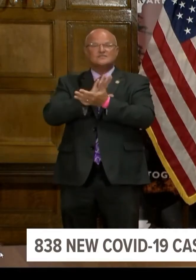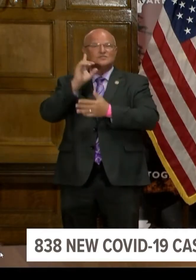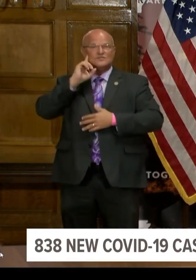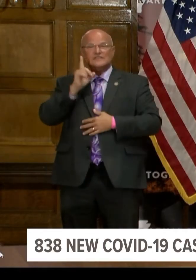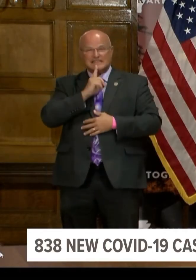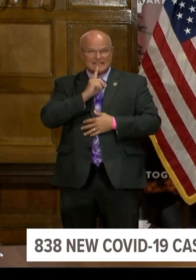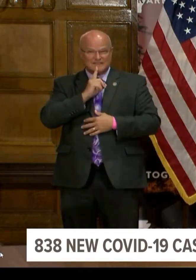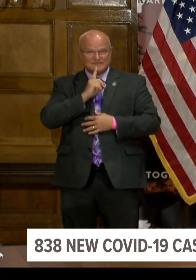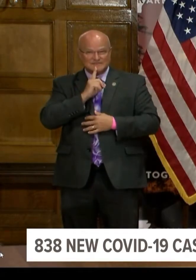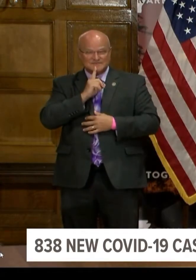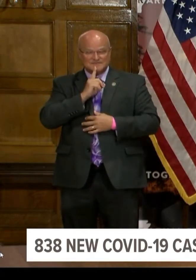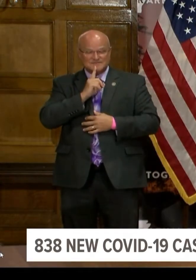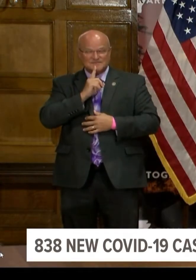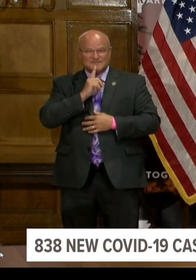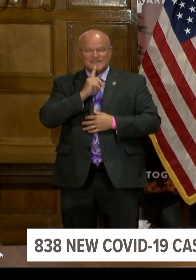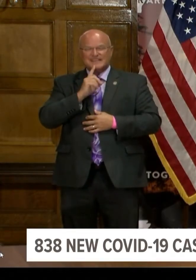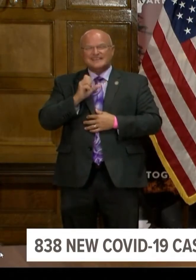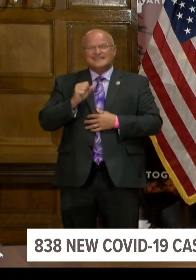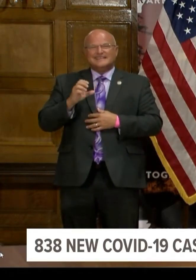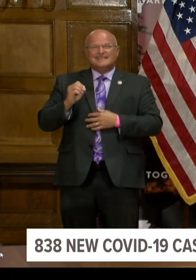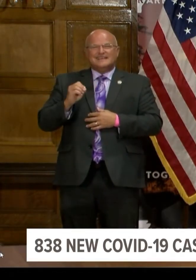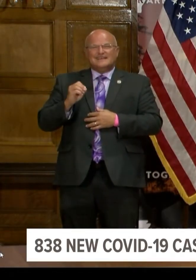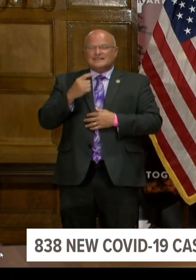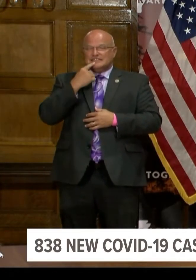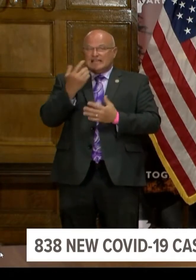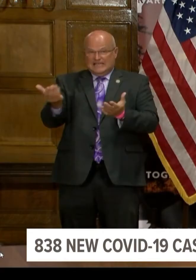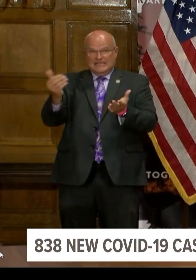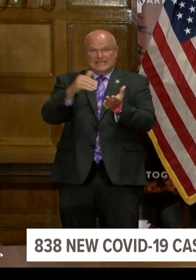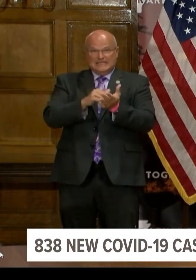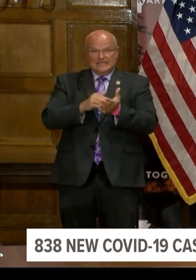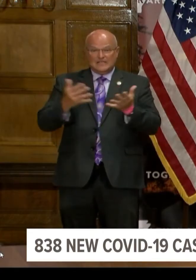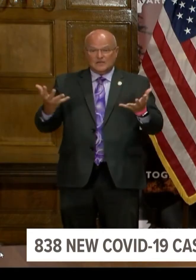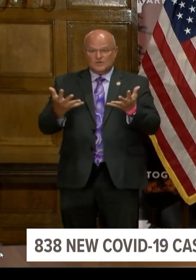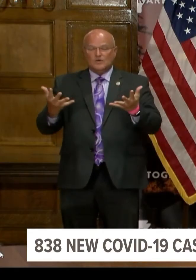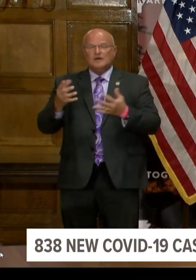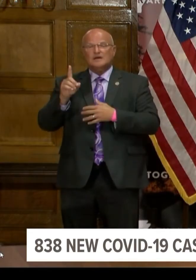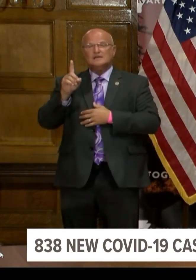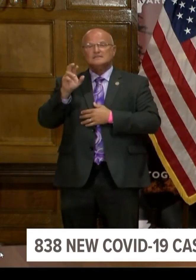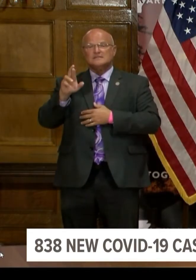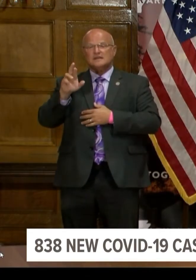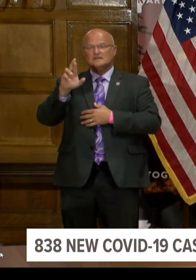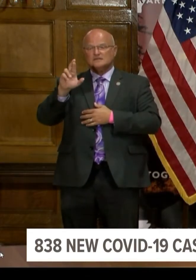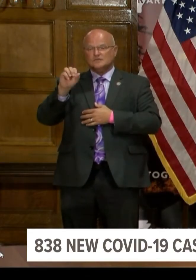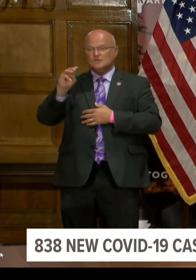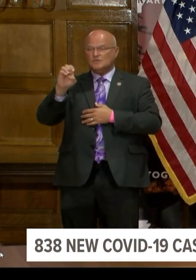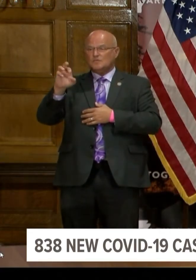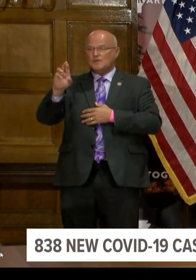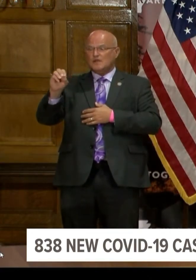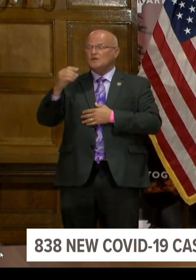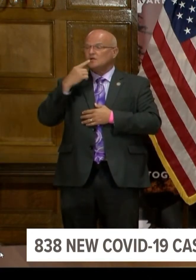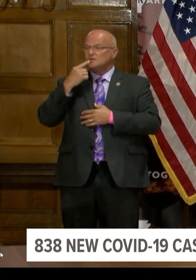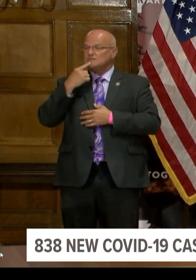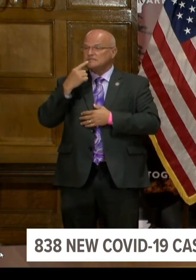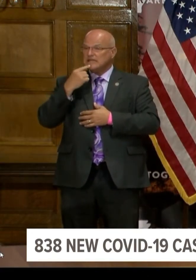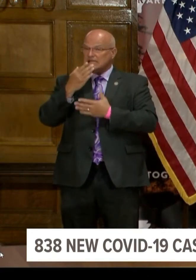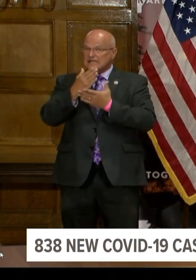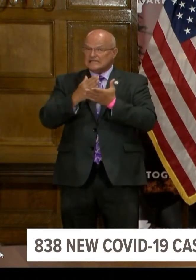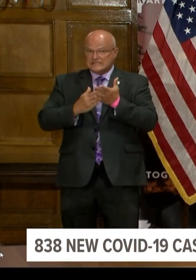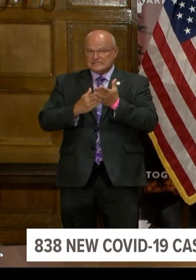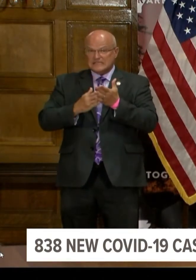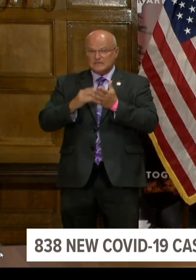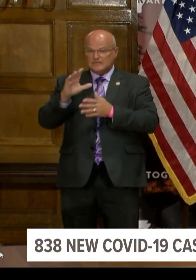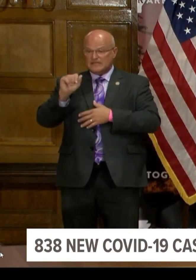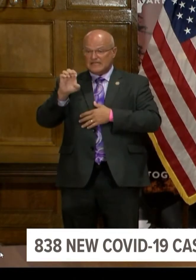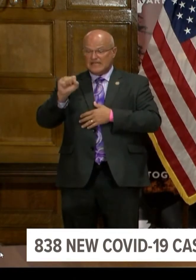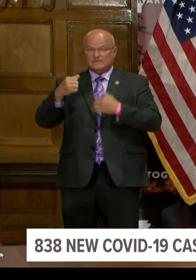Deaf. And just to reiterate what Dr. Romero said, some of the